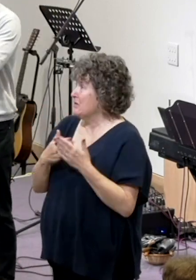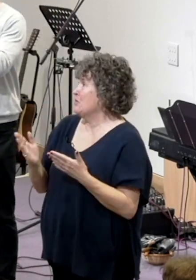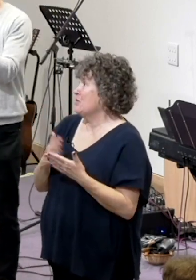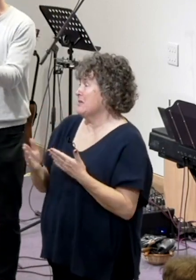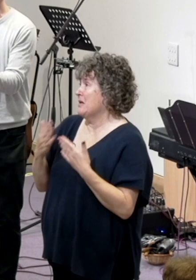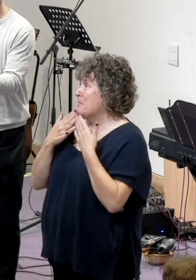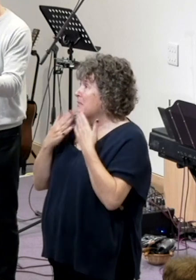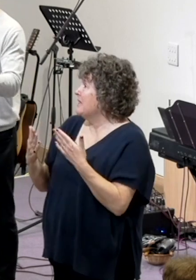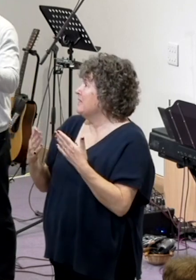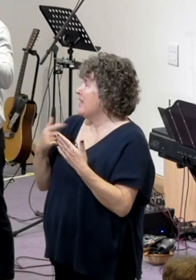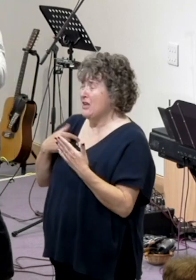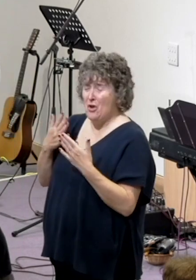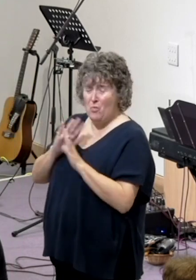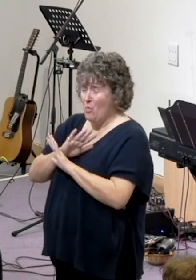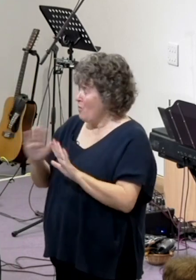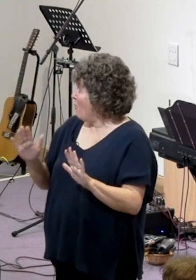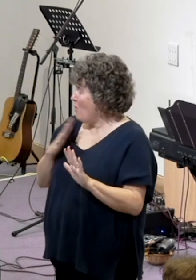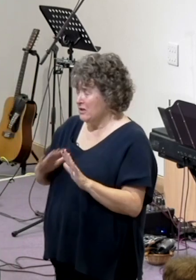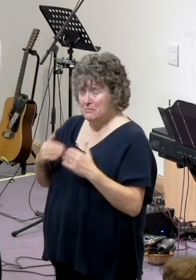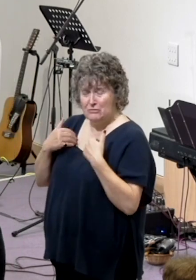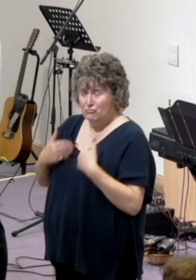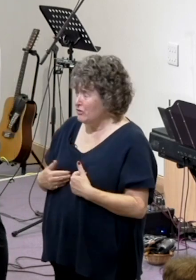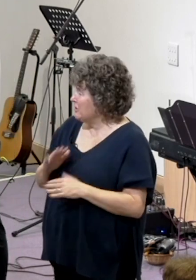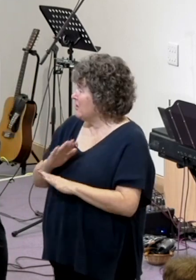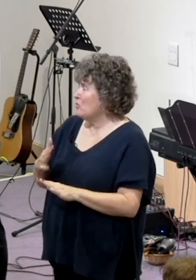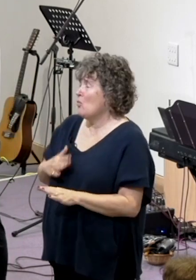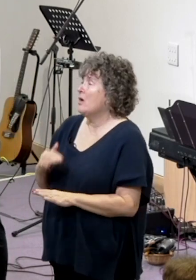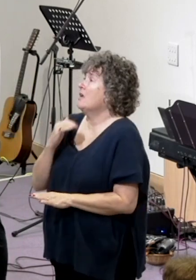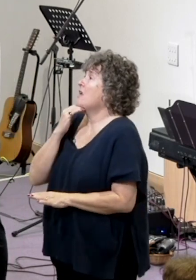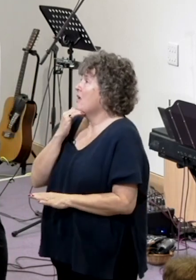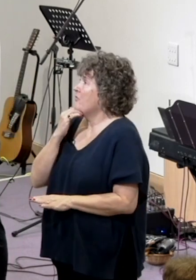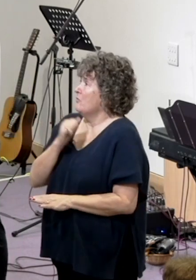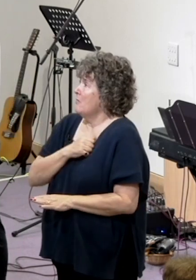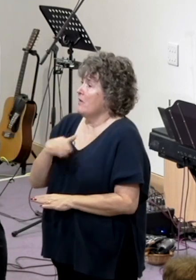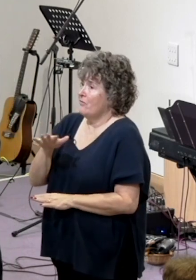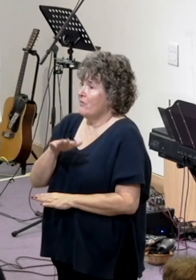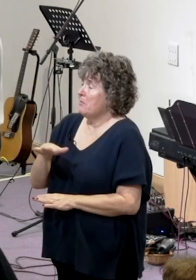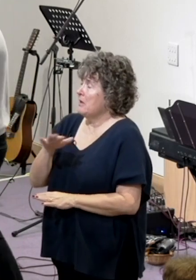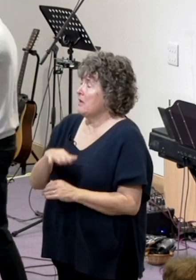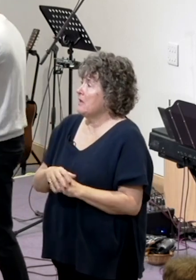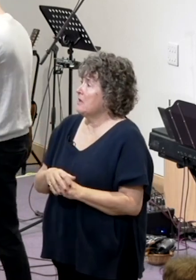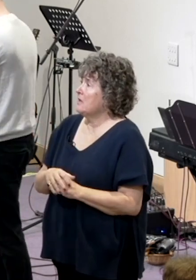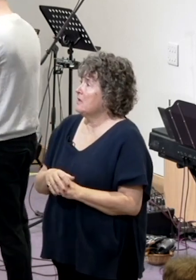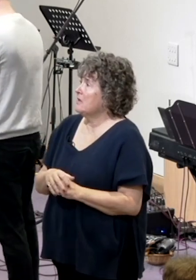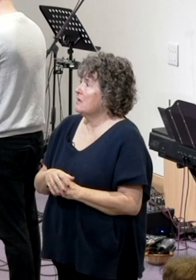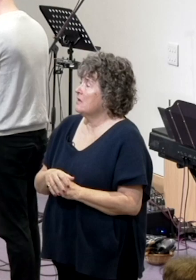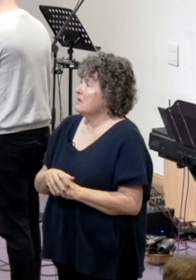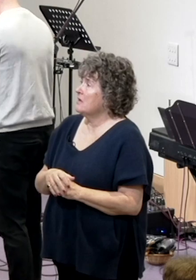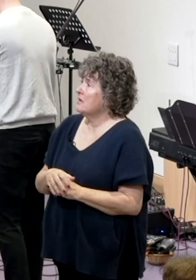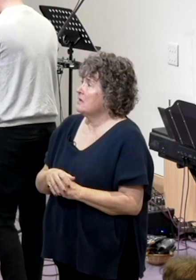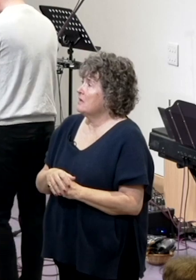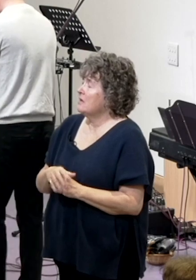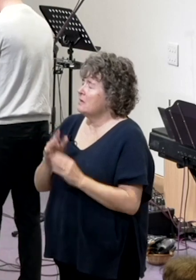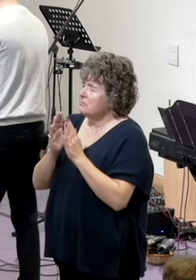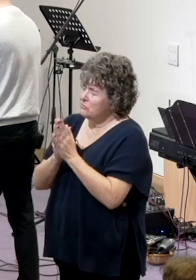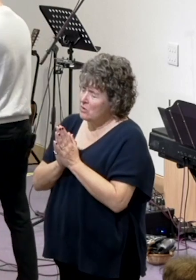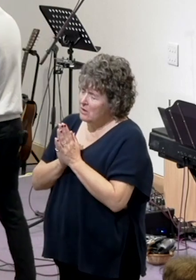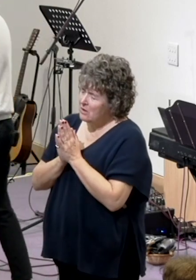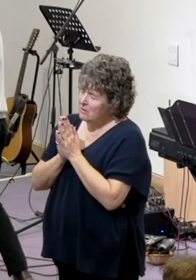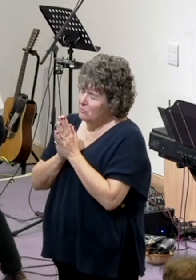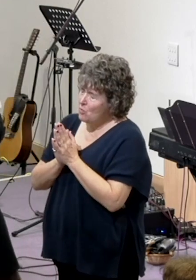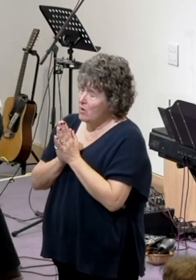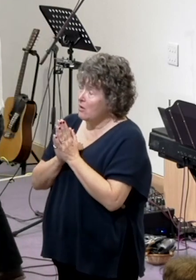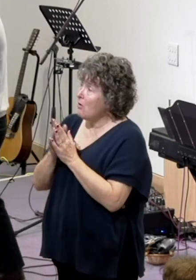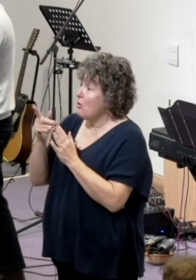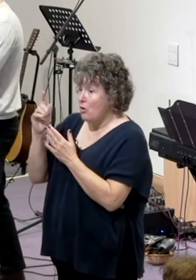I don't want to be rich. I just want to be able to provide for my family. And they were praying this, and God